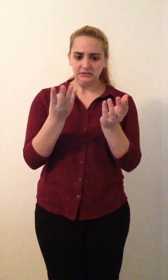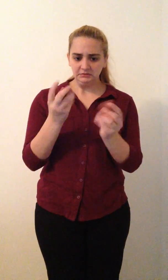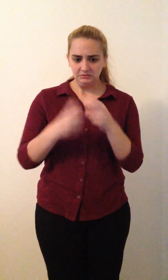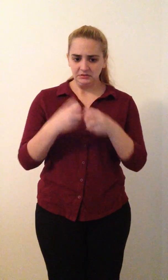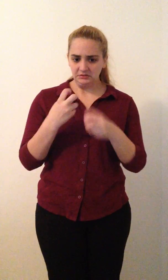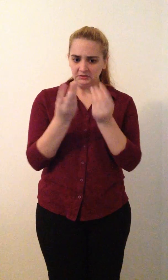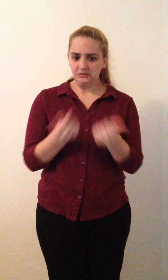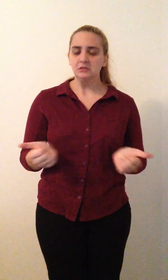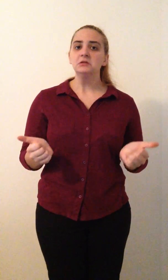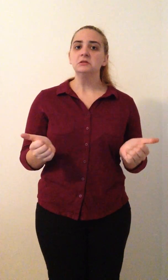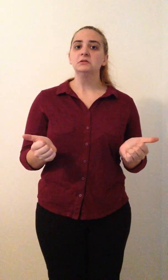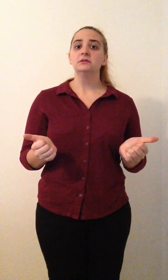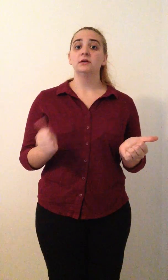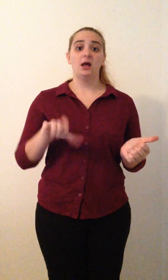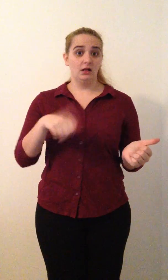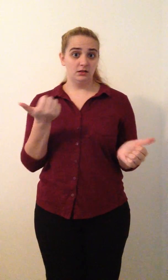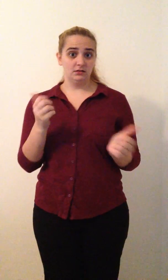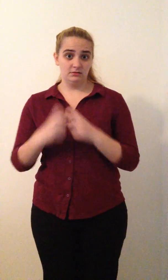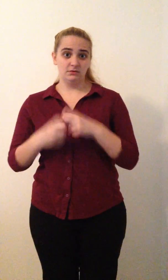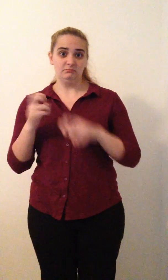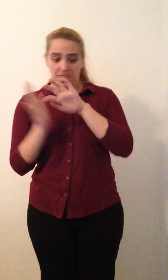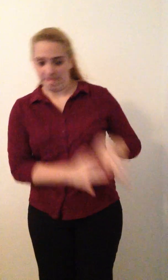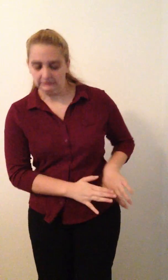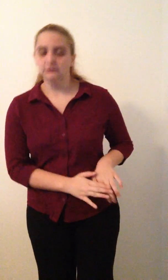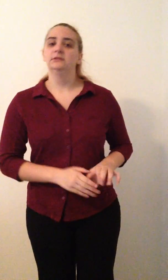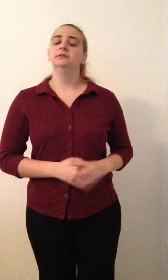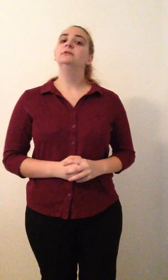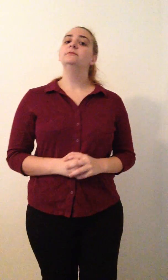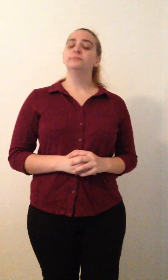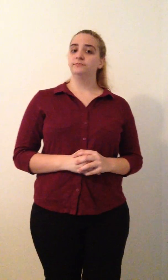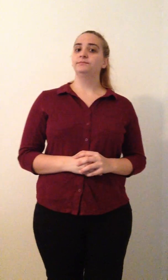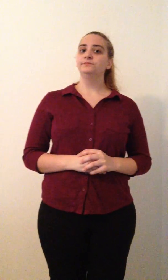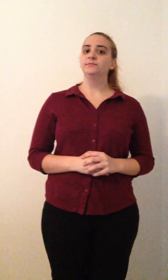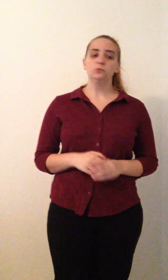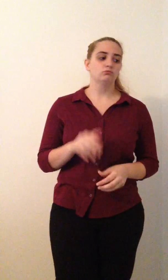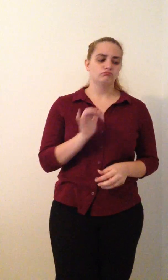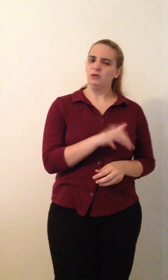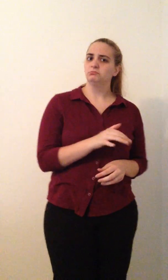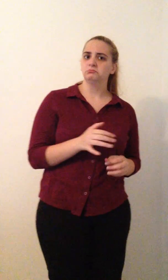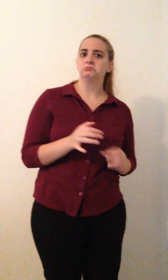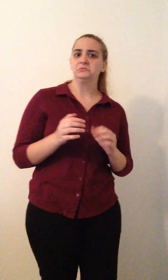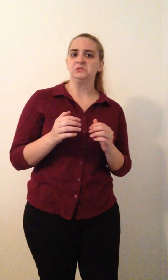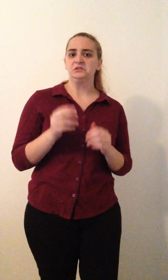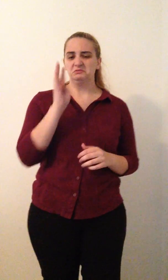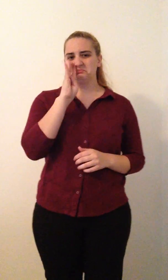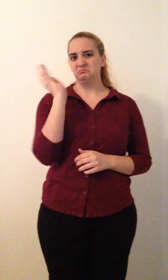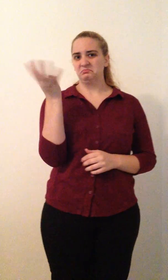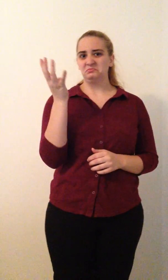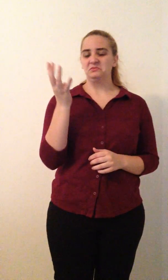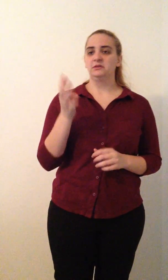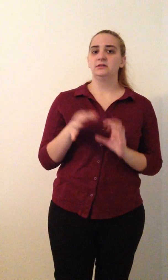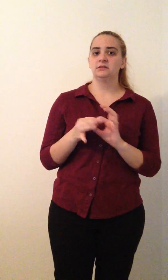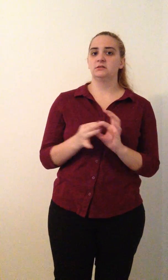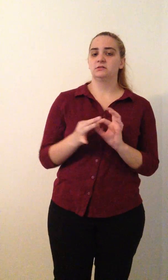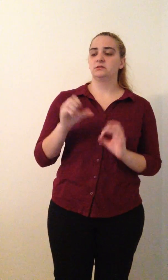is. So that is the avoidant attachment style. Let me share some great information